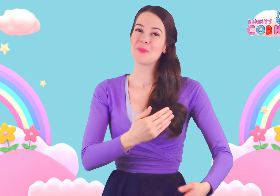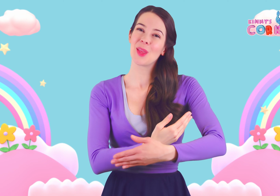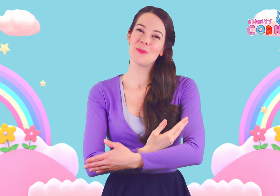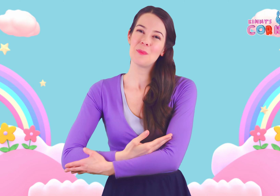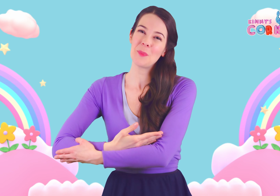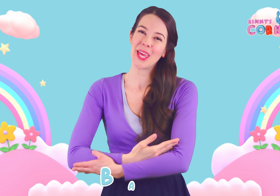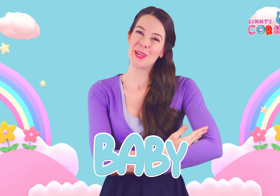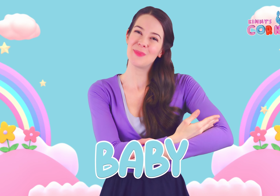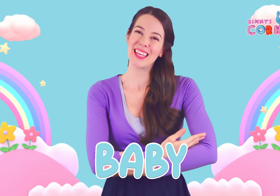Baby.